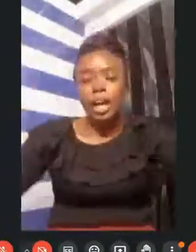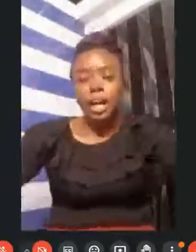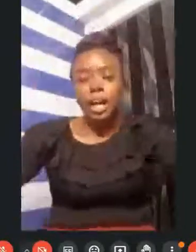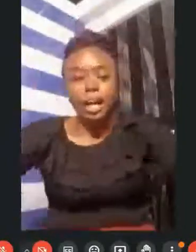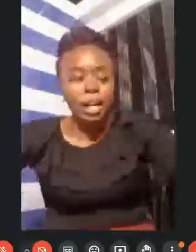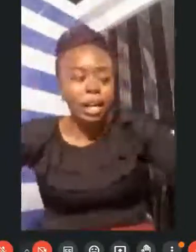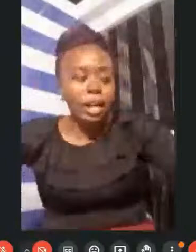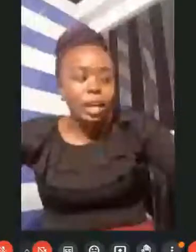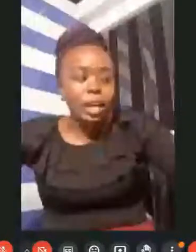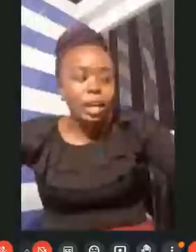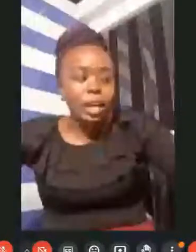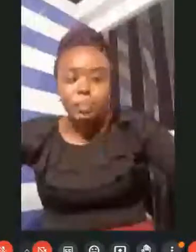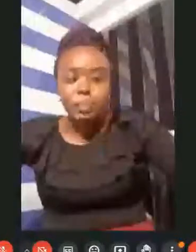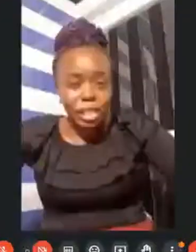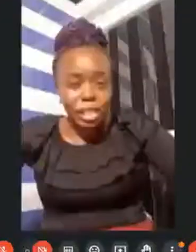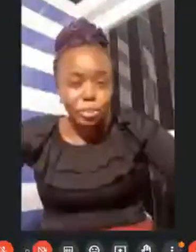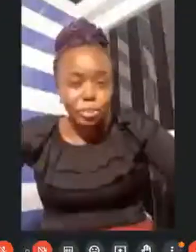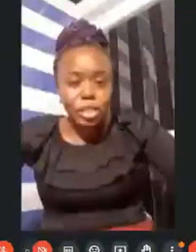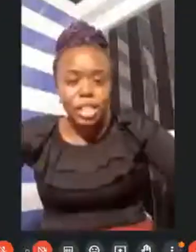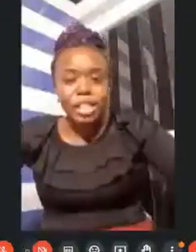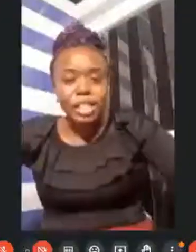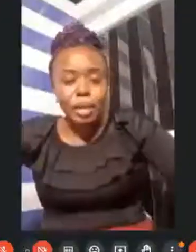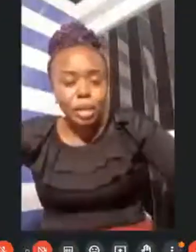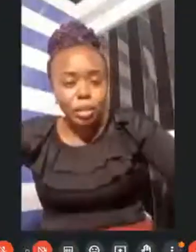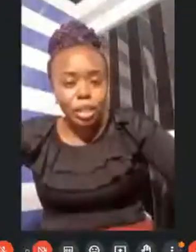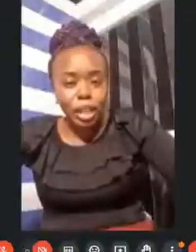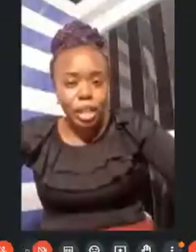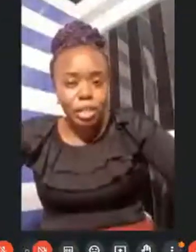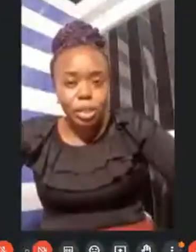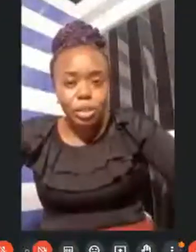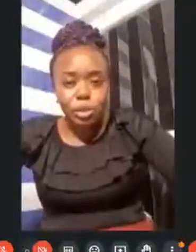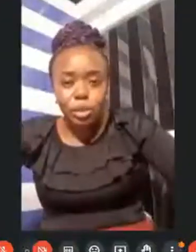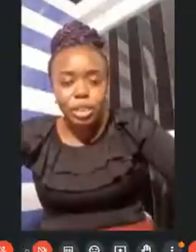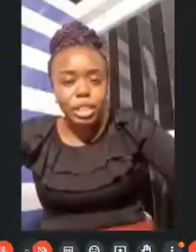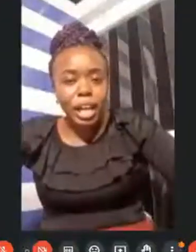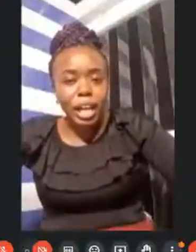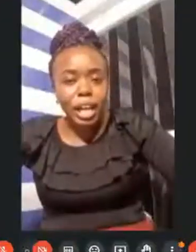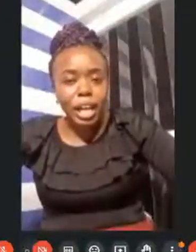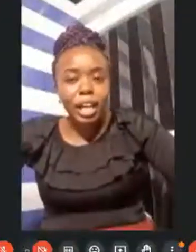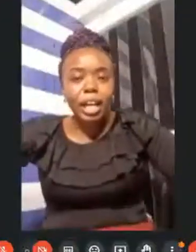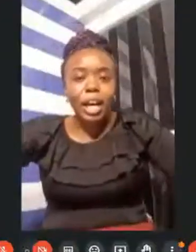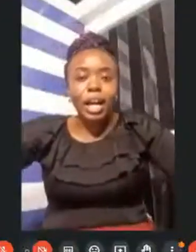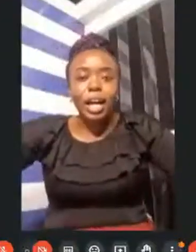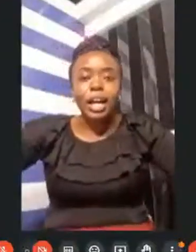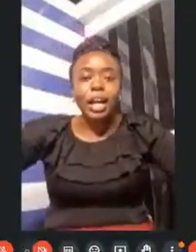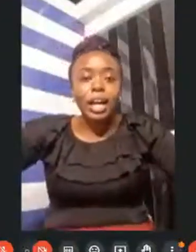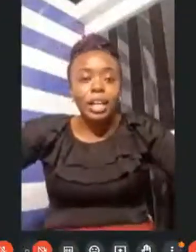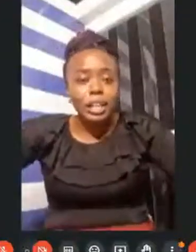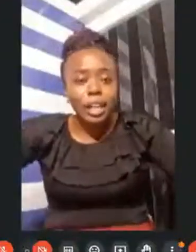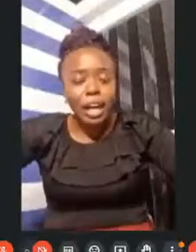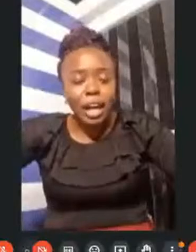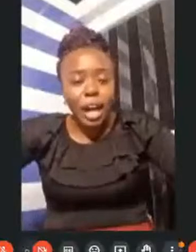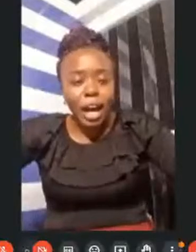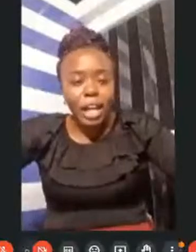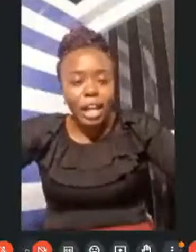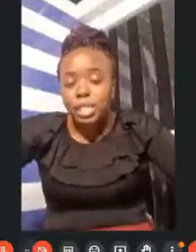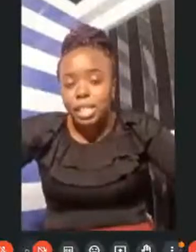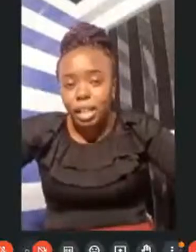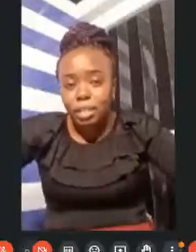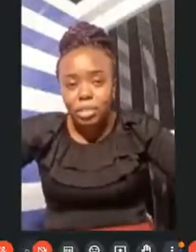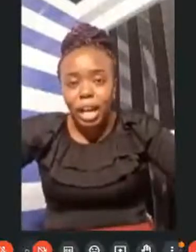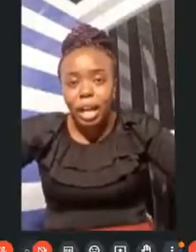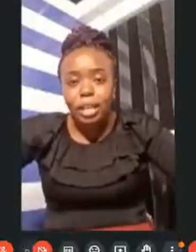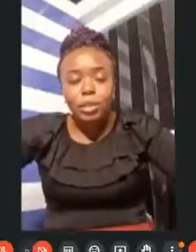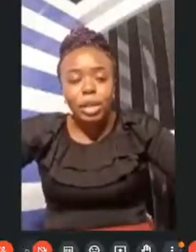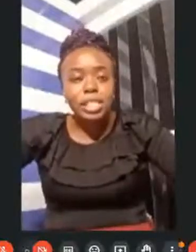now, we are going, Stacy will post something on the class wall, so you'll try and